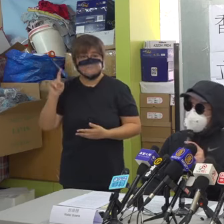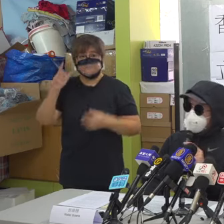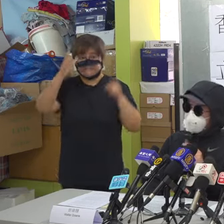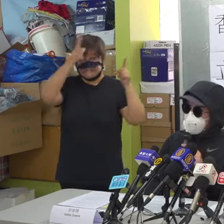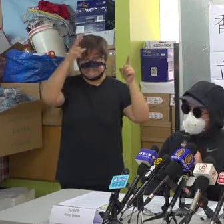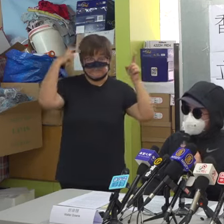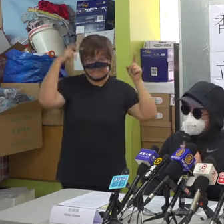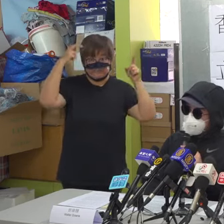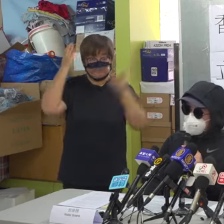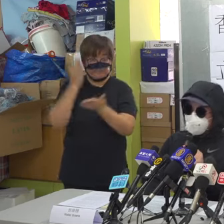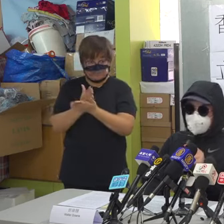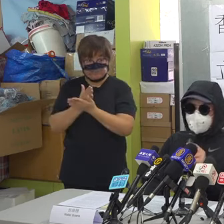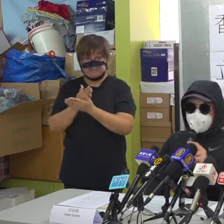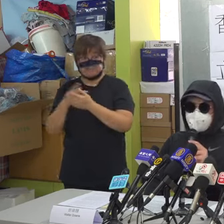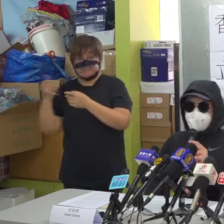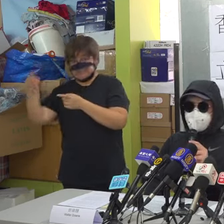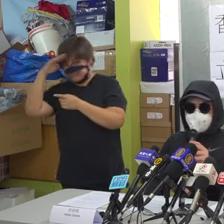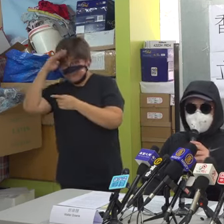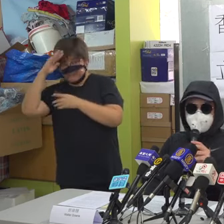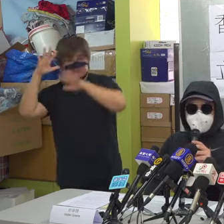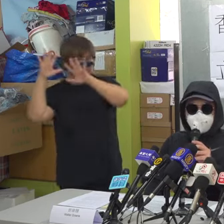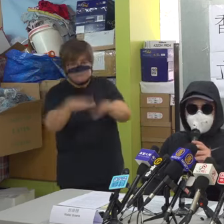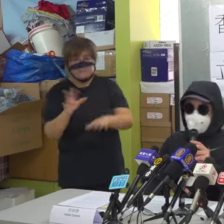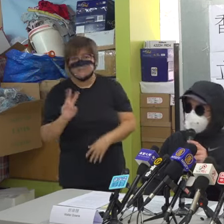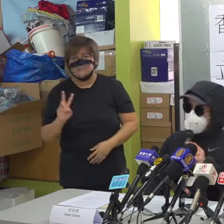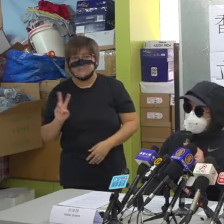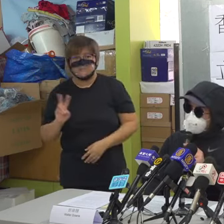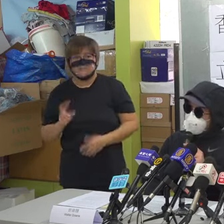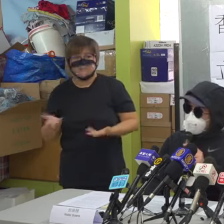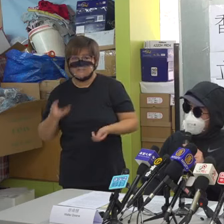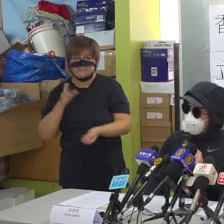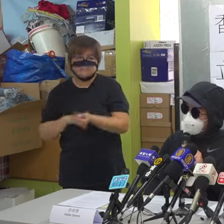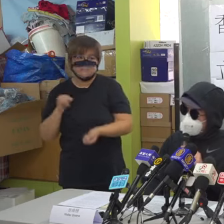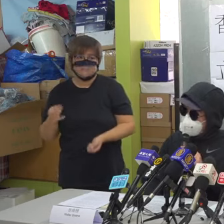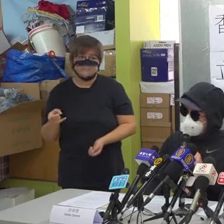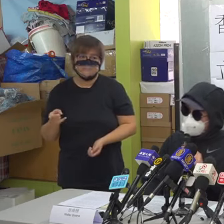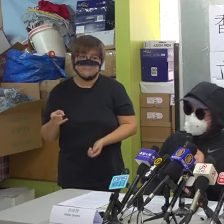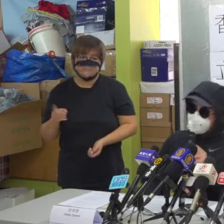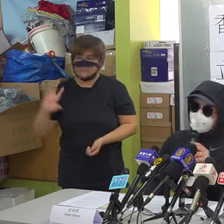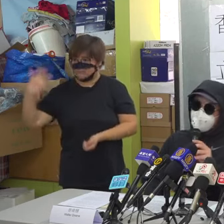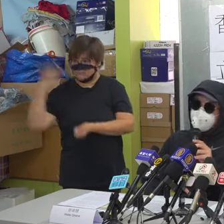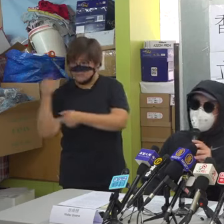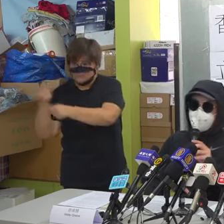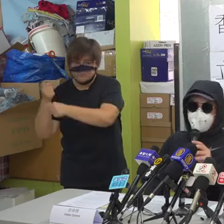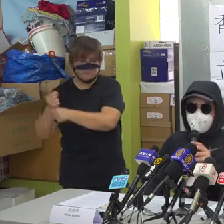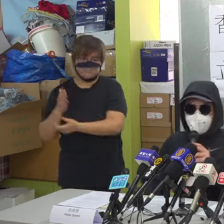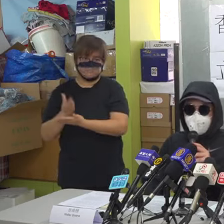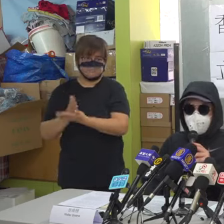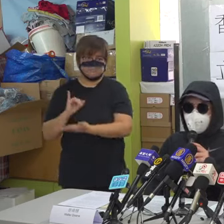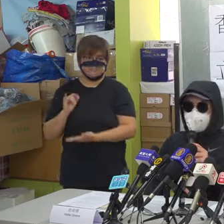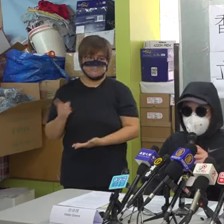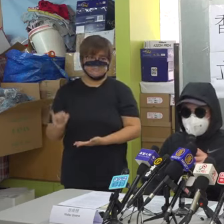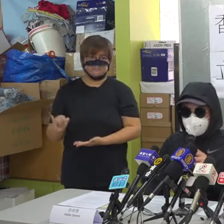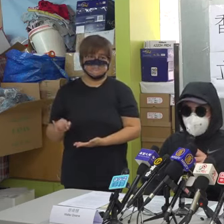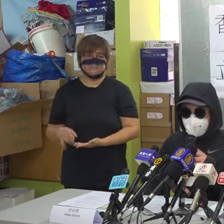disbanding the police force, or even, as some said, black cops have the whole family killed, we are looking for a